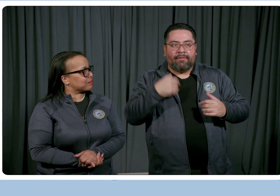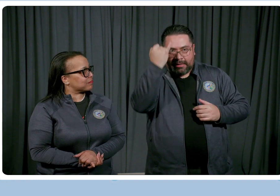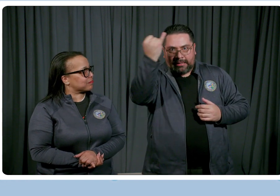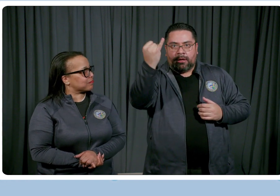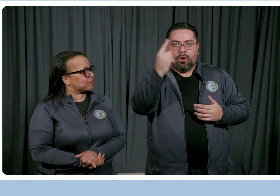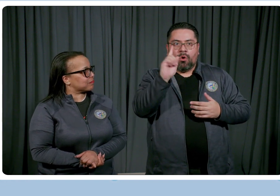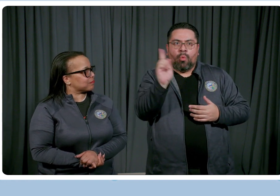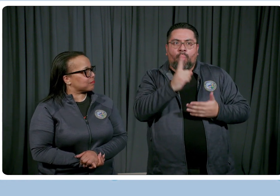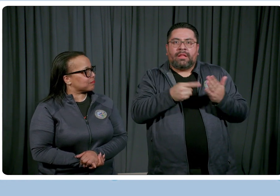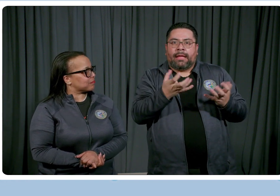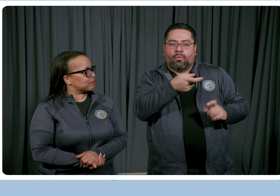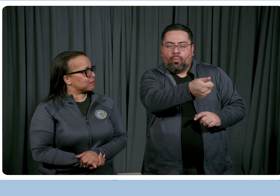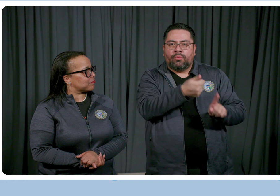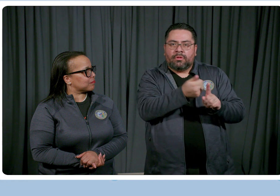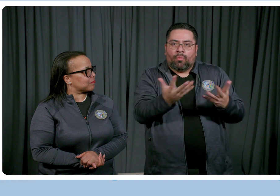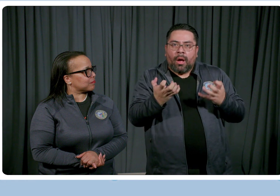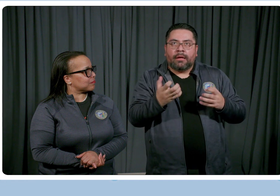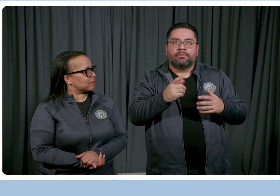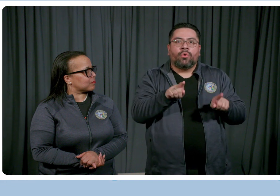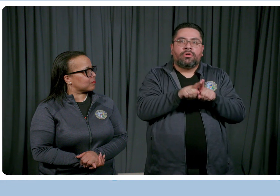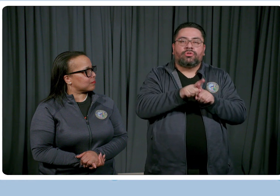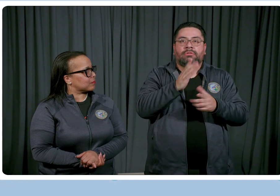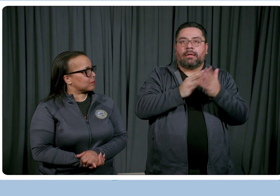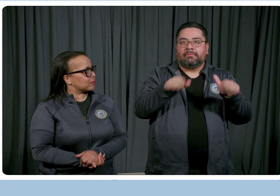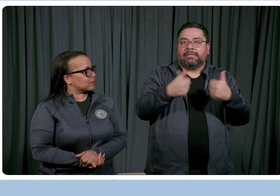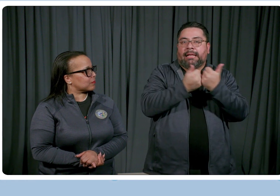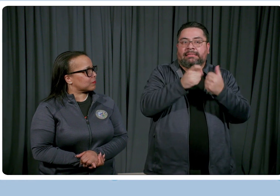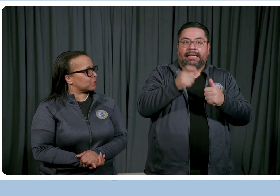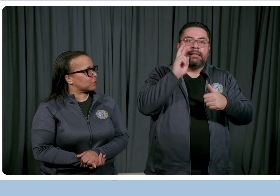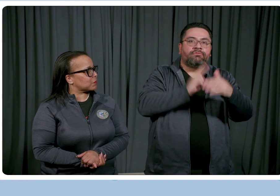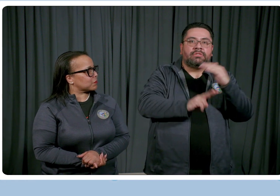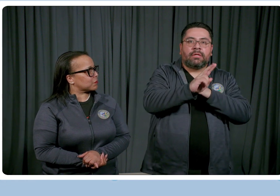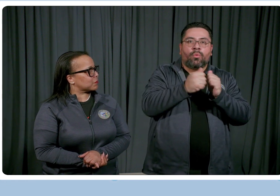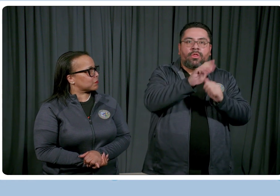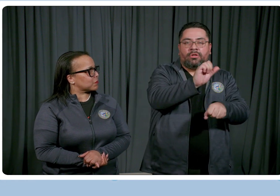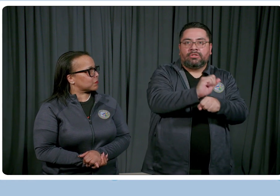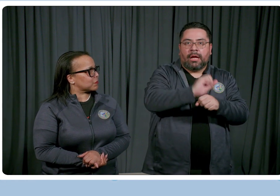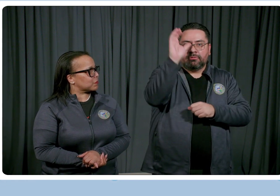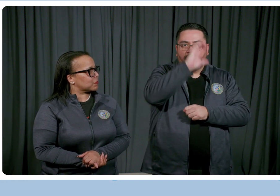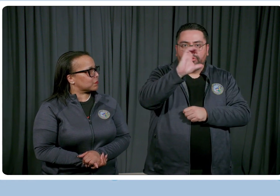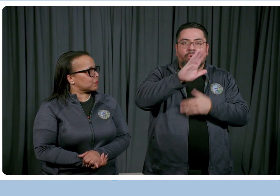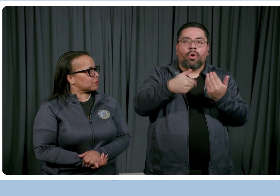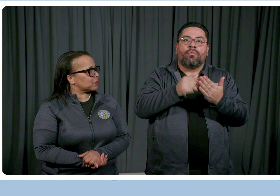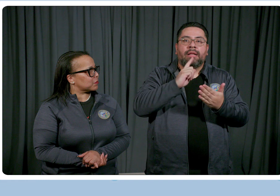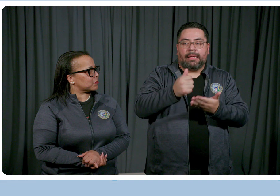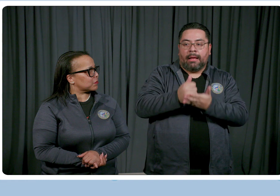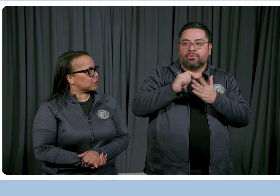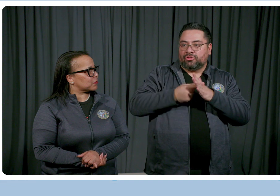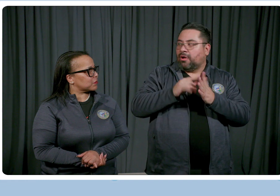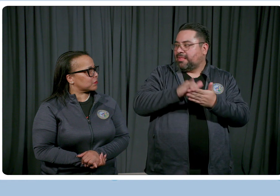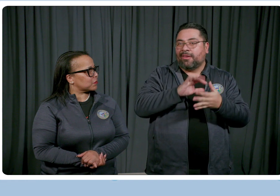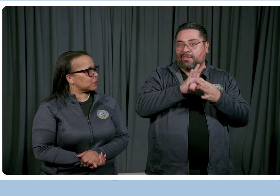they want to go and also some of the challenges that the client can foresee in their job search are all like really helpful things to start out